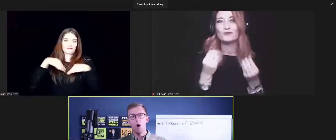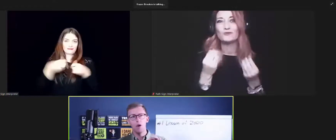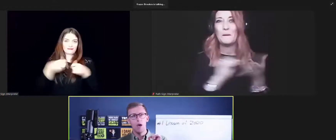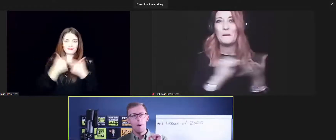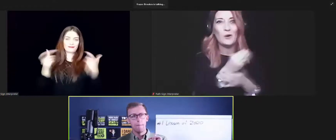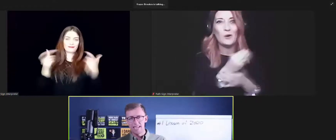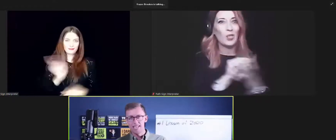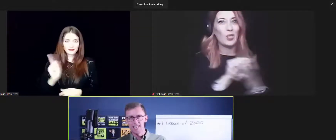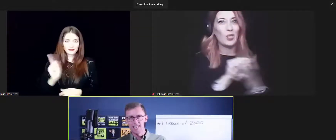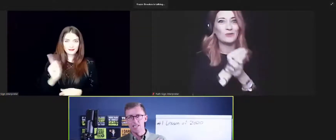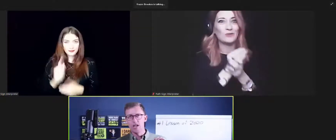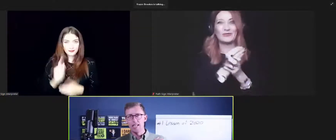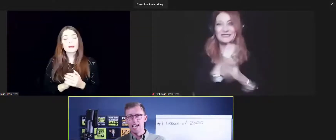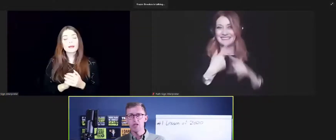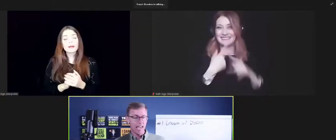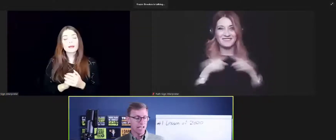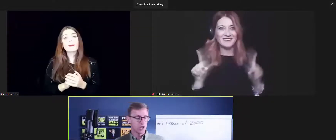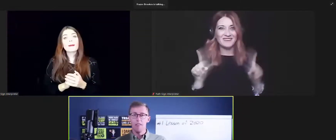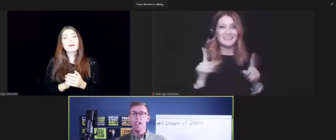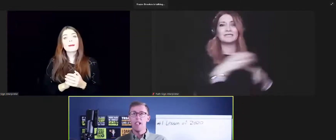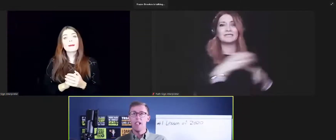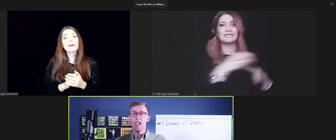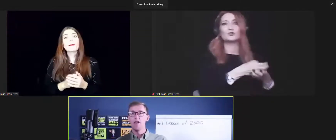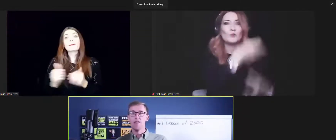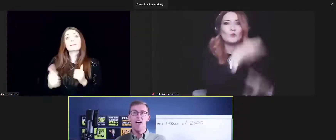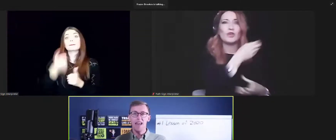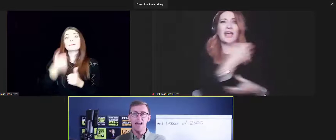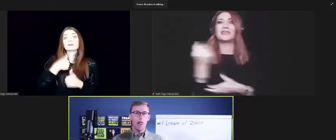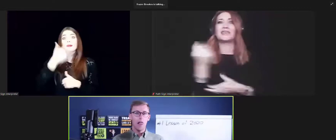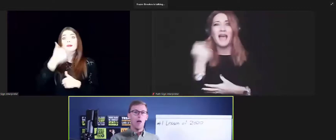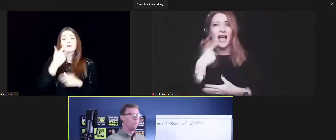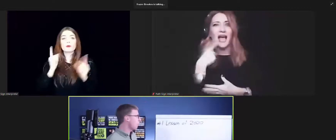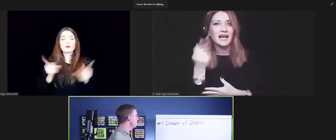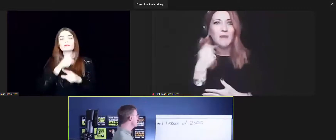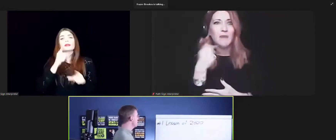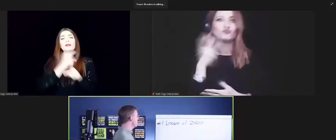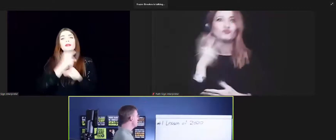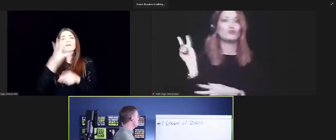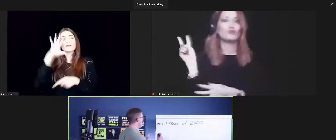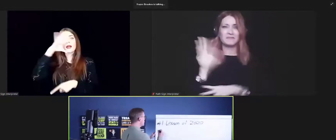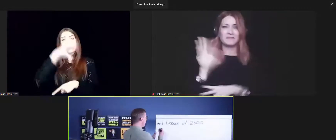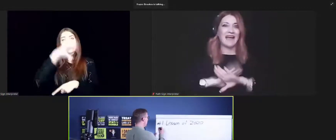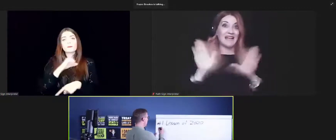1 biggest lesson is. Then what I want you to do is